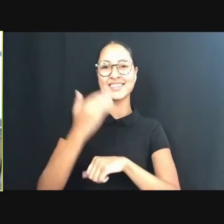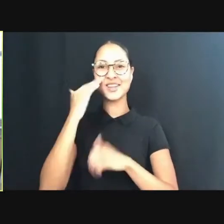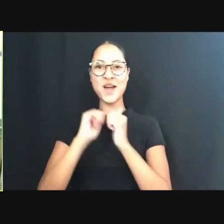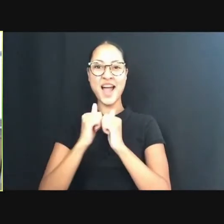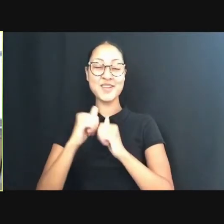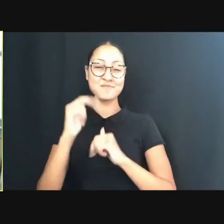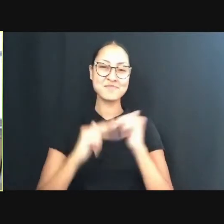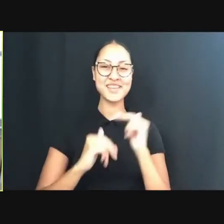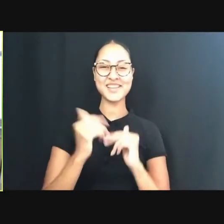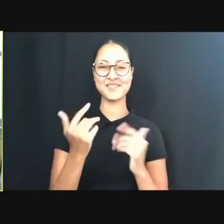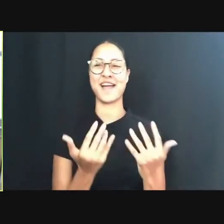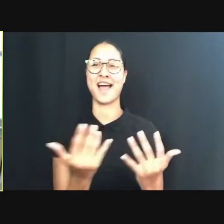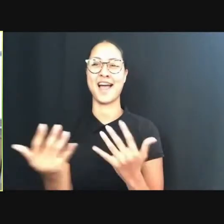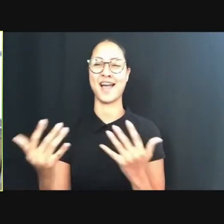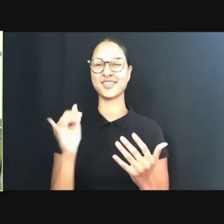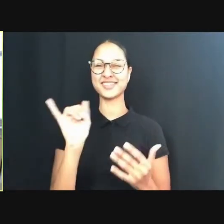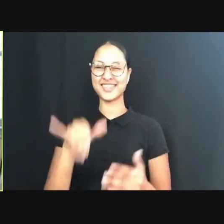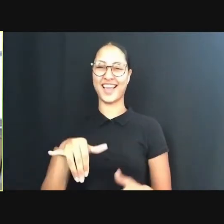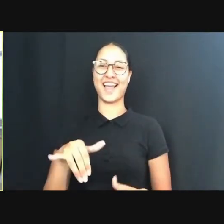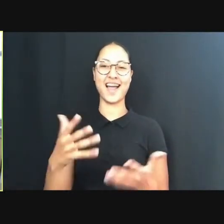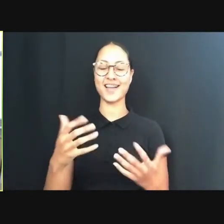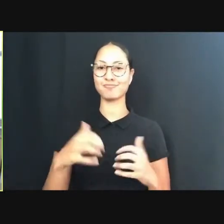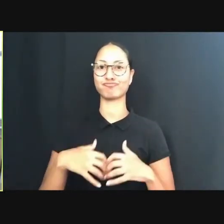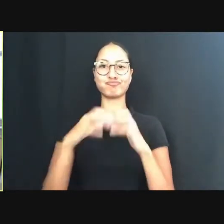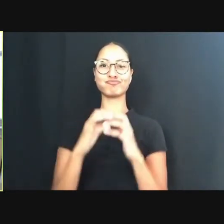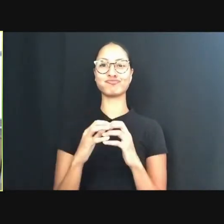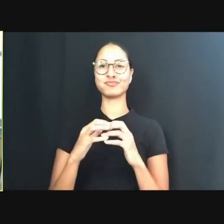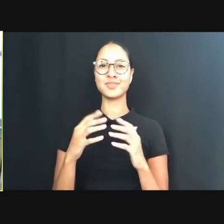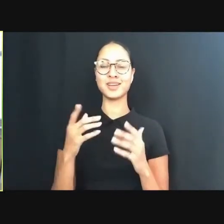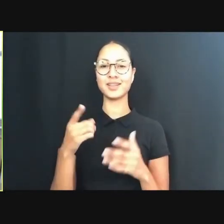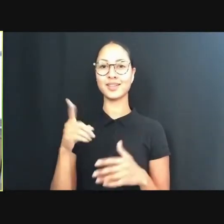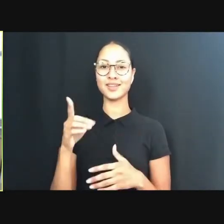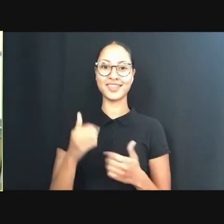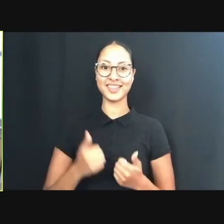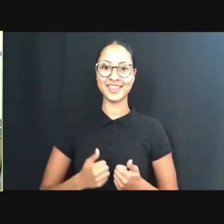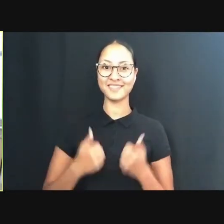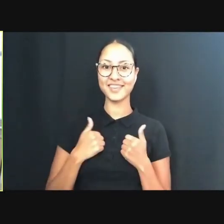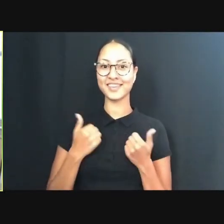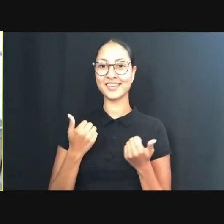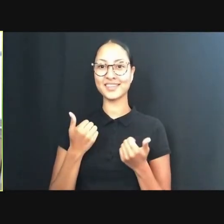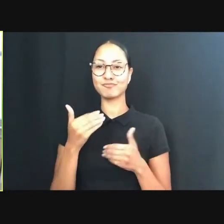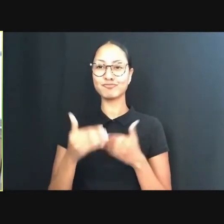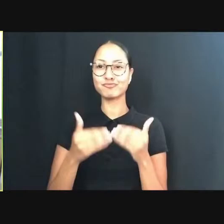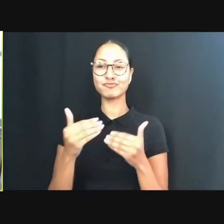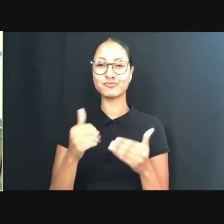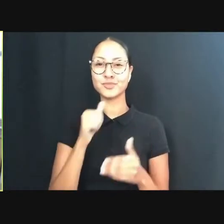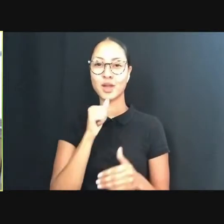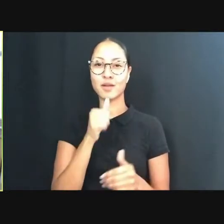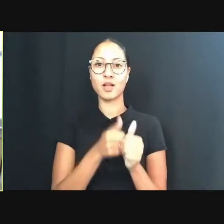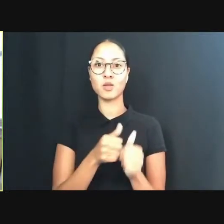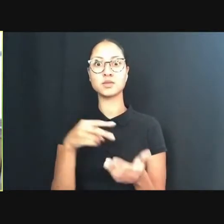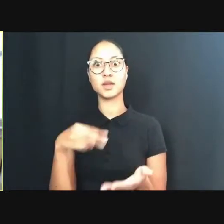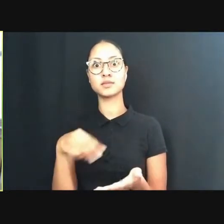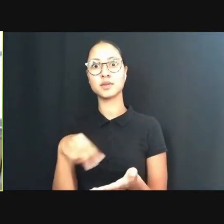were like living life and not just doing dance about dance. So that's what I mean. So was that an auntie for you?